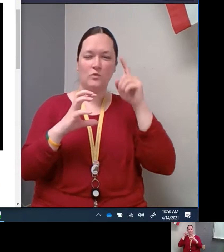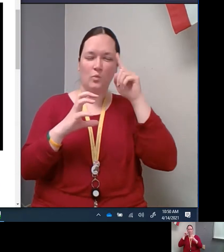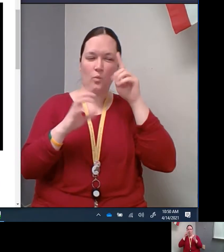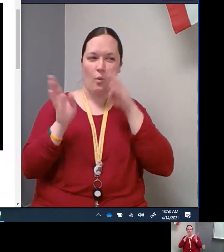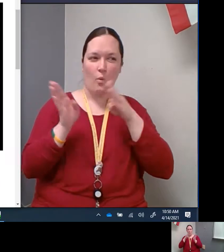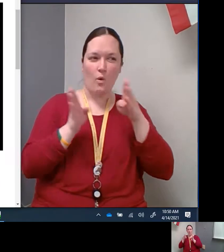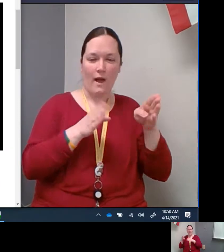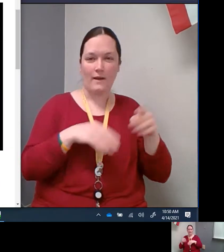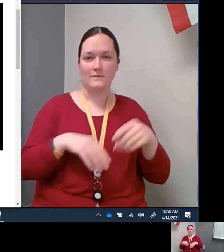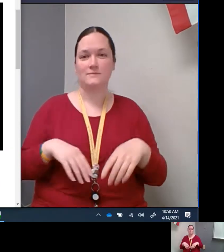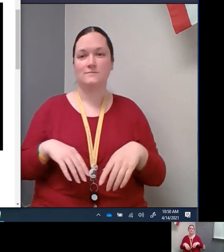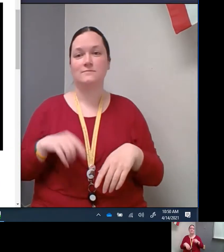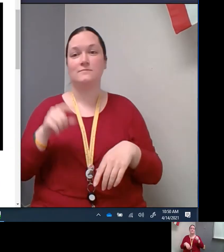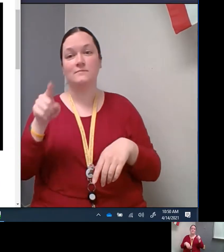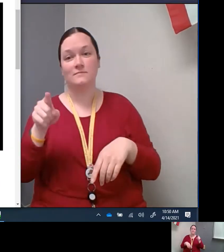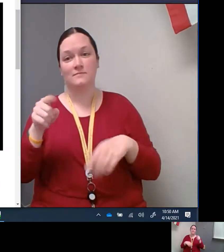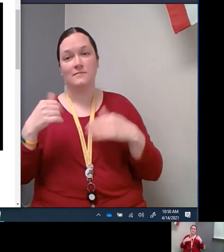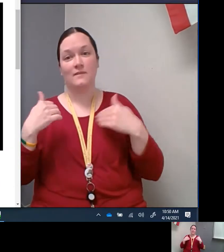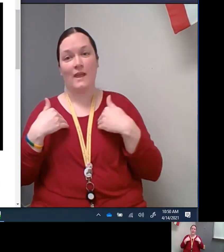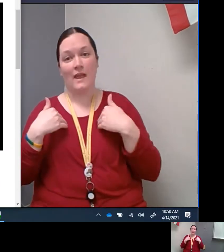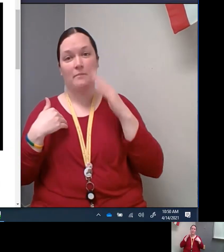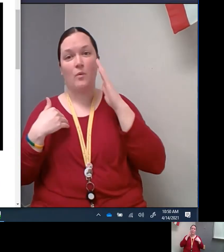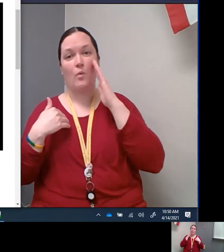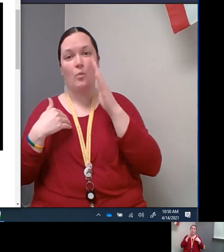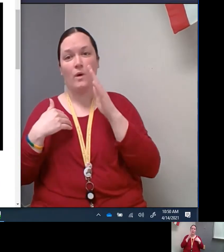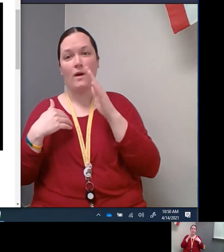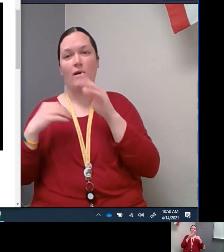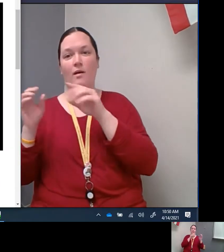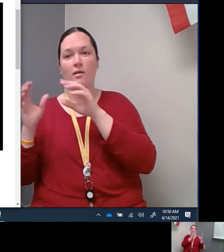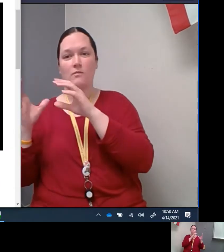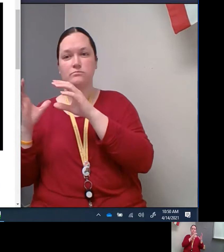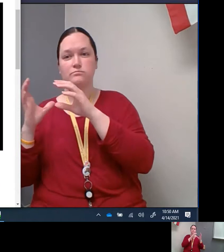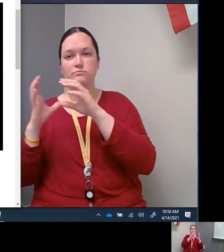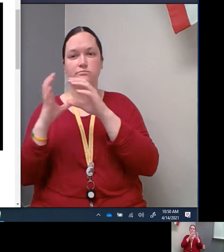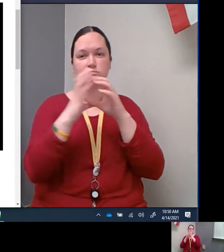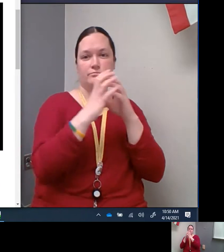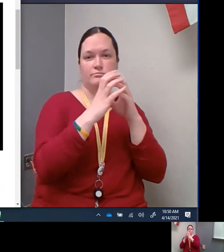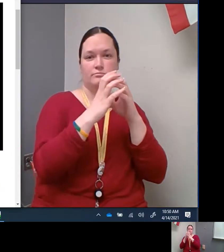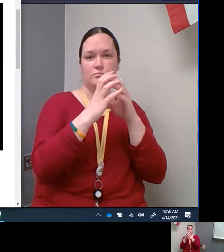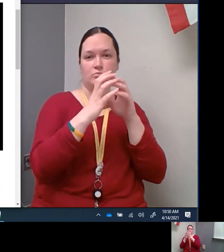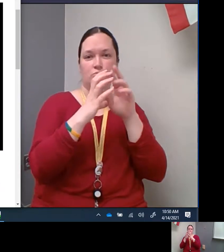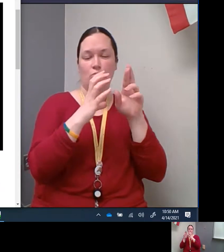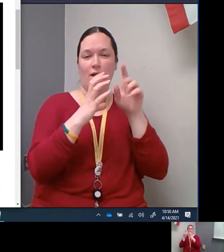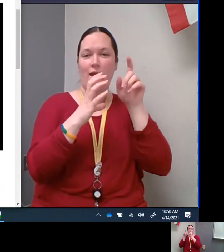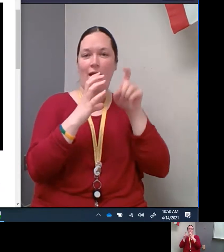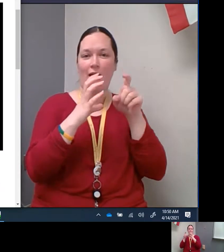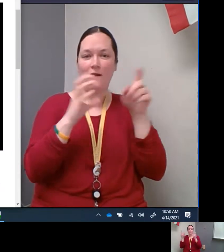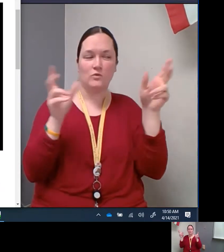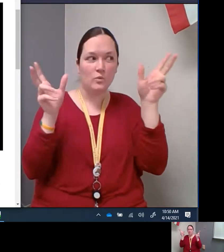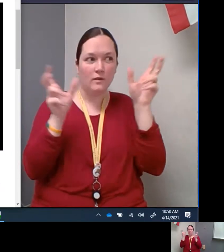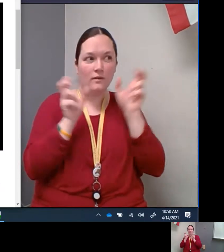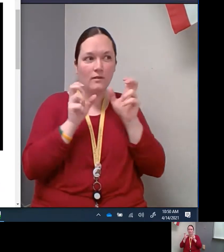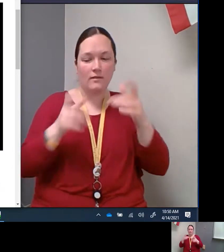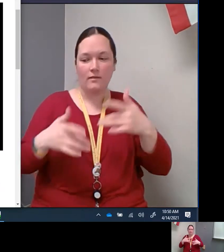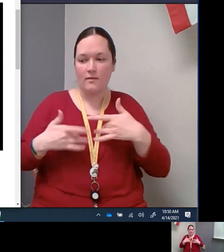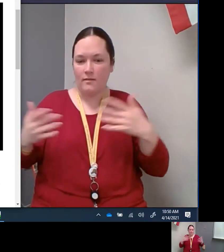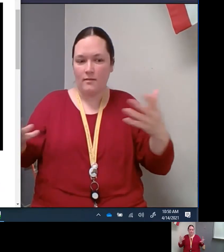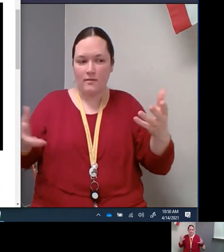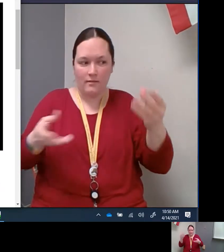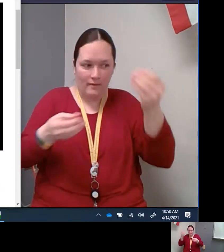animal body plan. And so this animal is going to move towards the right, and as it does so, it has to take in information. We call